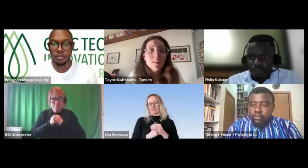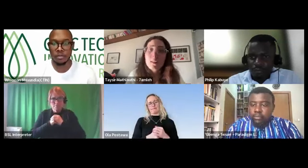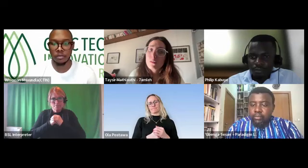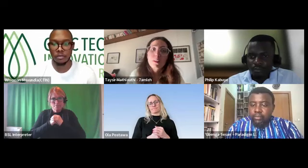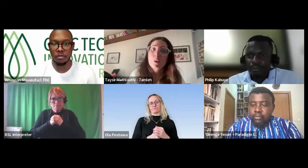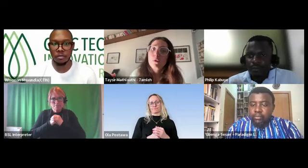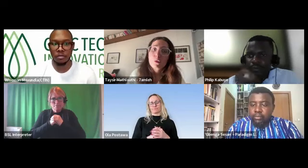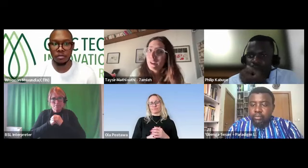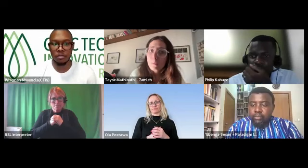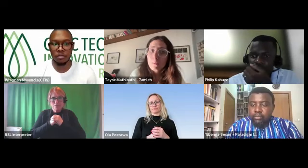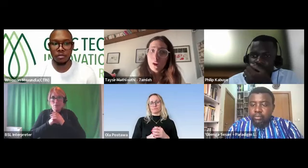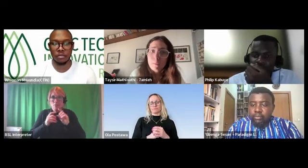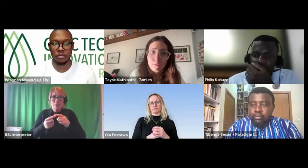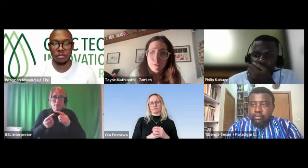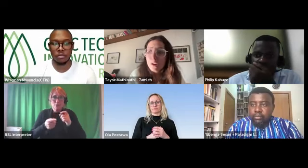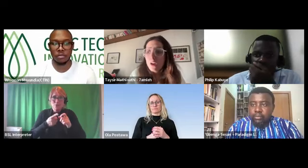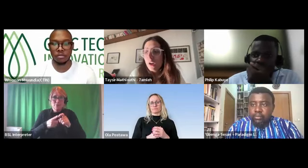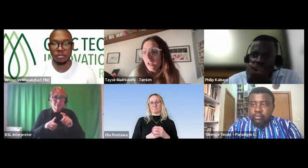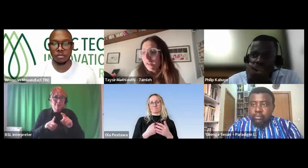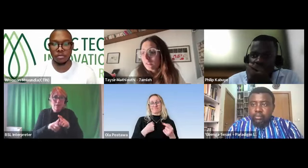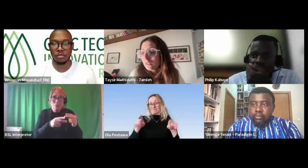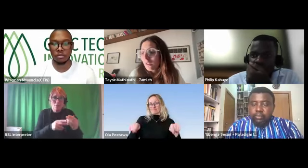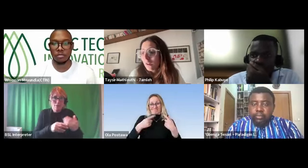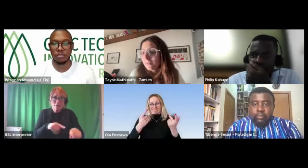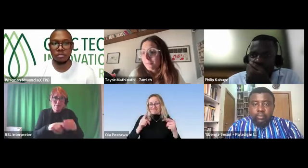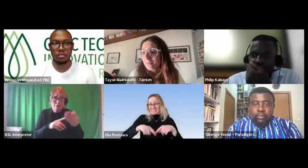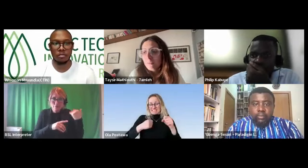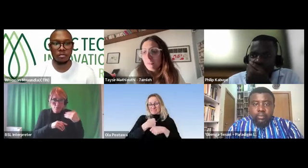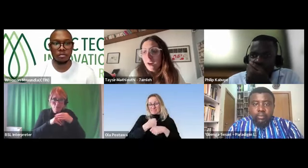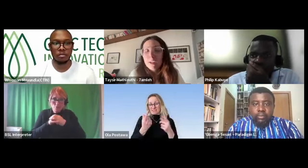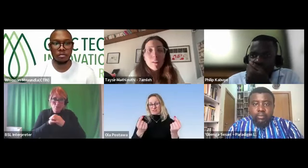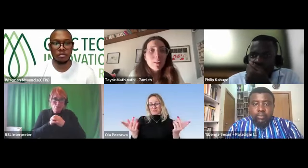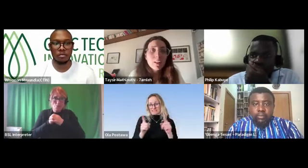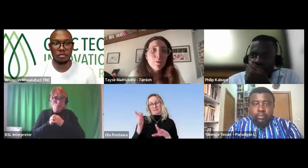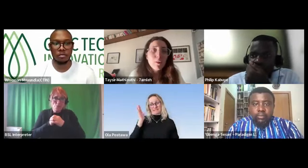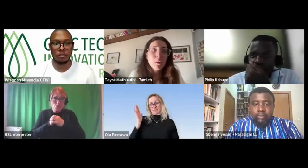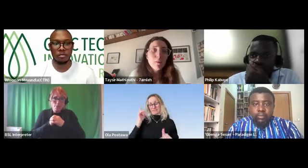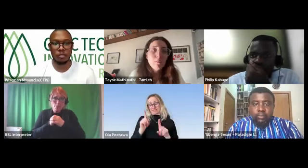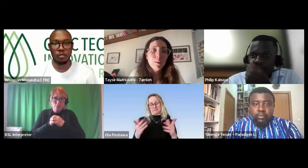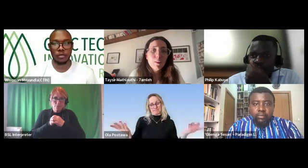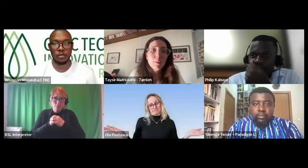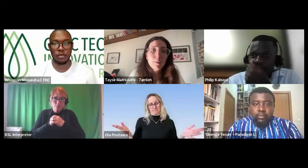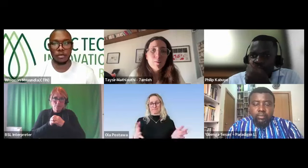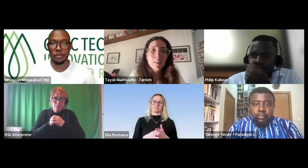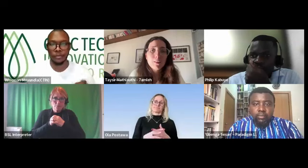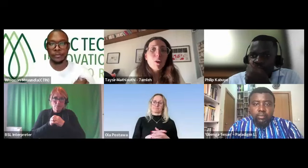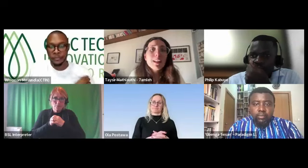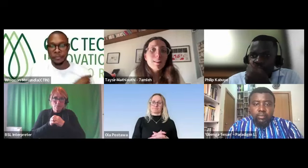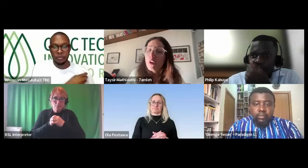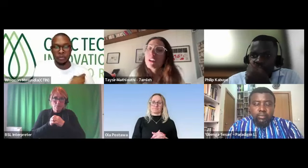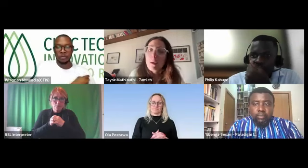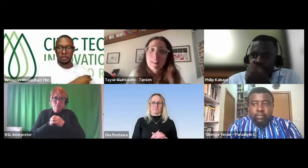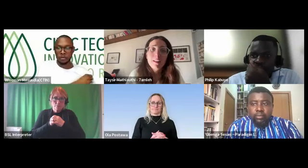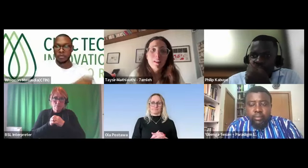the things the same way we were doing them before. And I don't think that's for